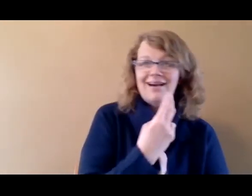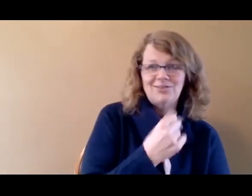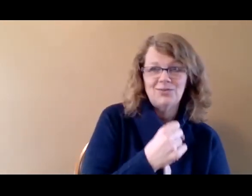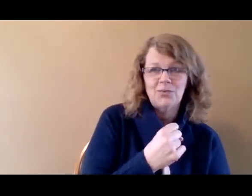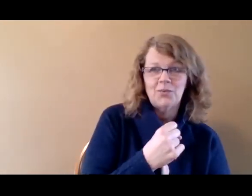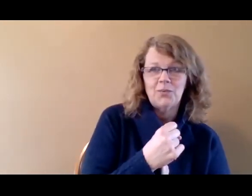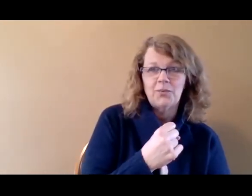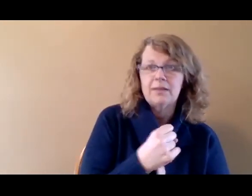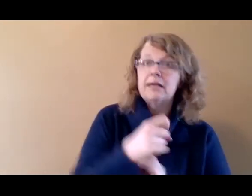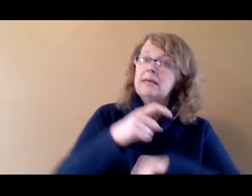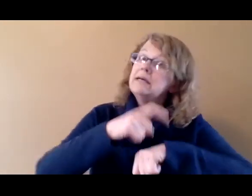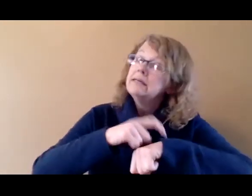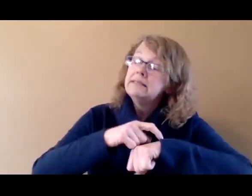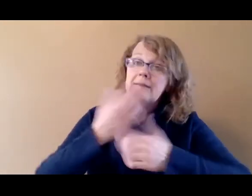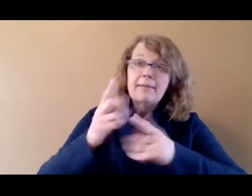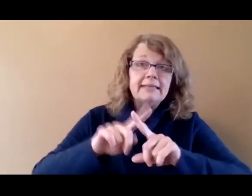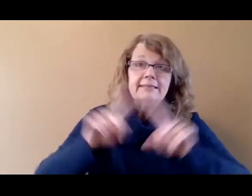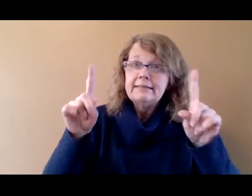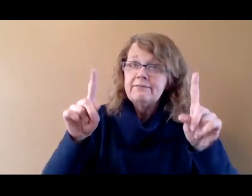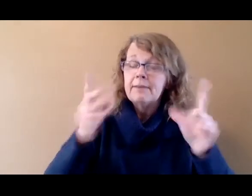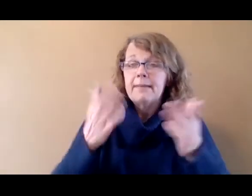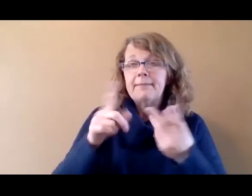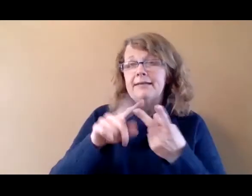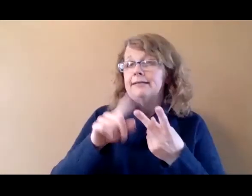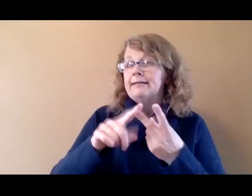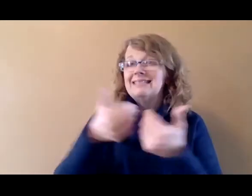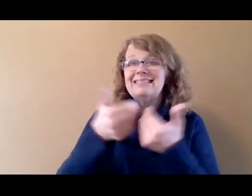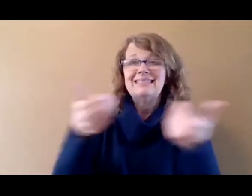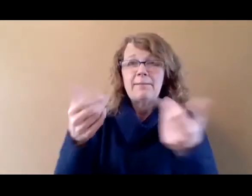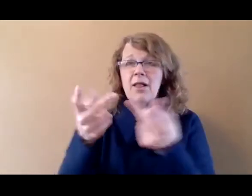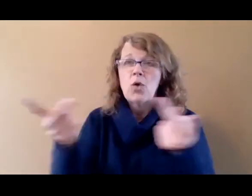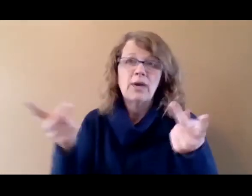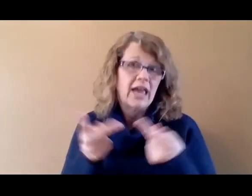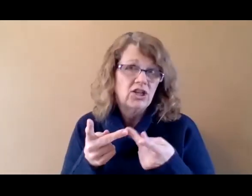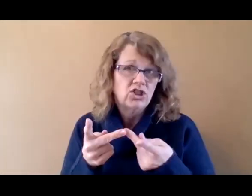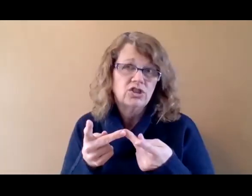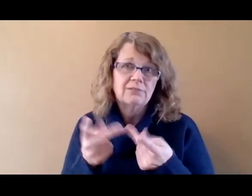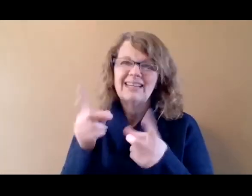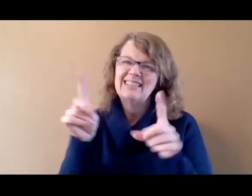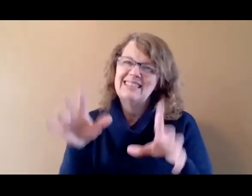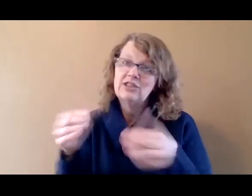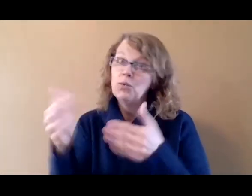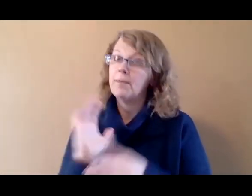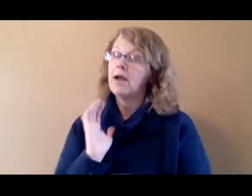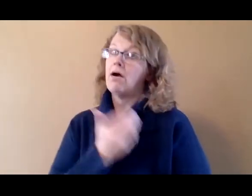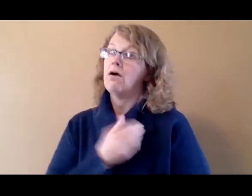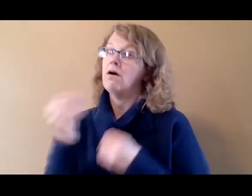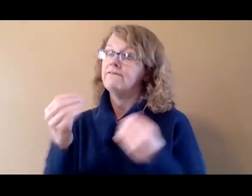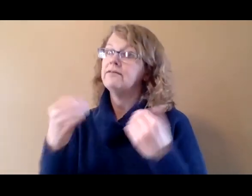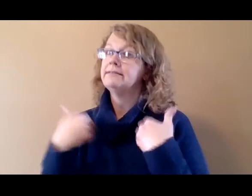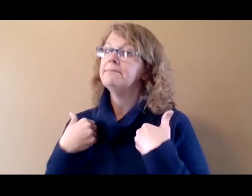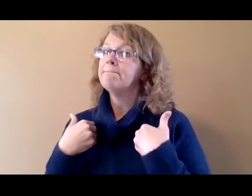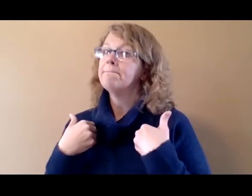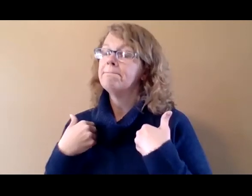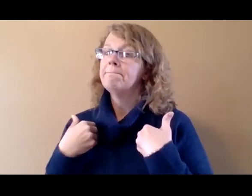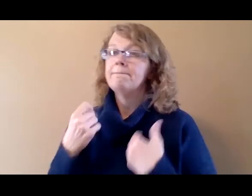The time might be a little bit different. You might need to take it in a separate location, which would be a testing room in our office. If you had